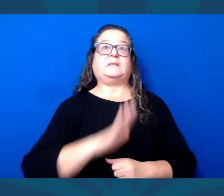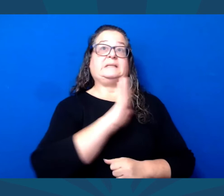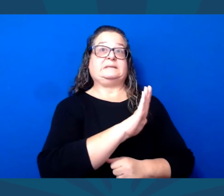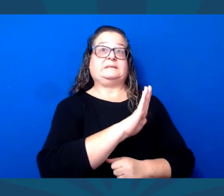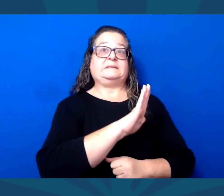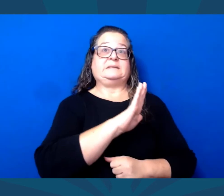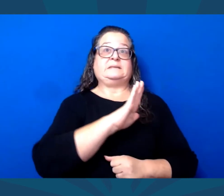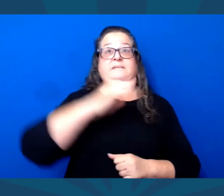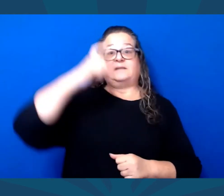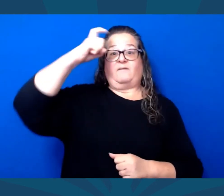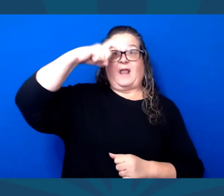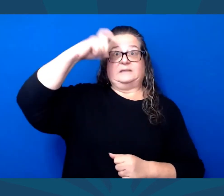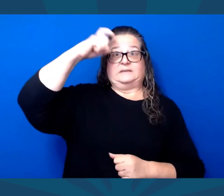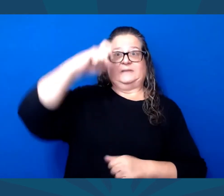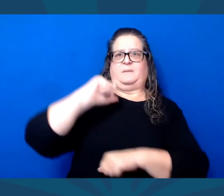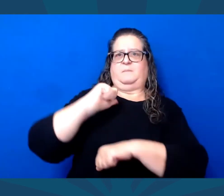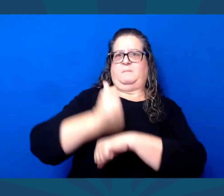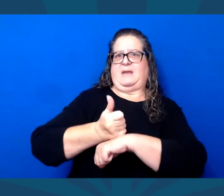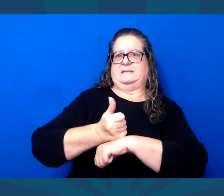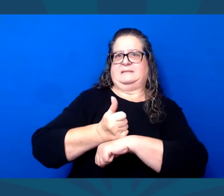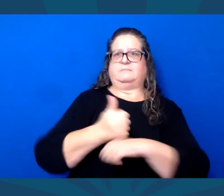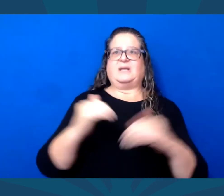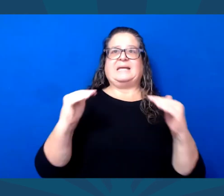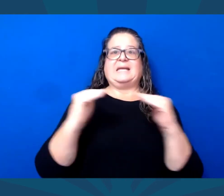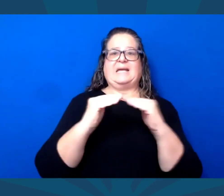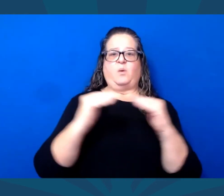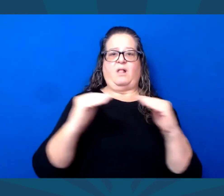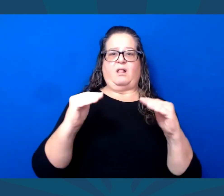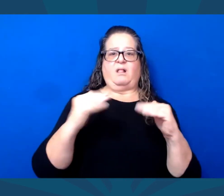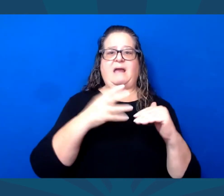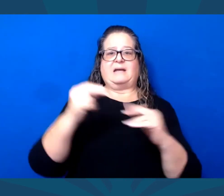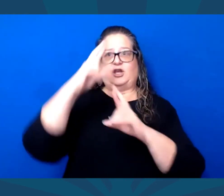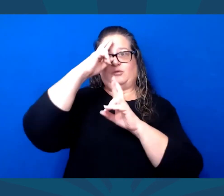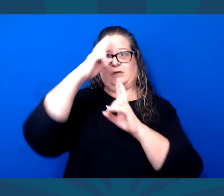Wesley's philosophy is grounded in equality and respect for all,